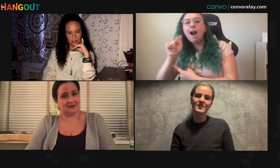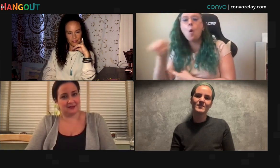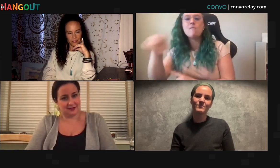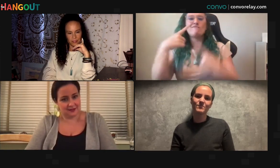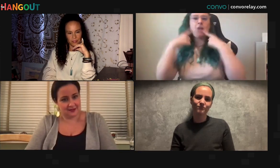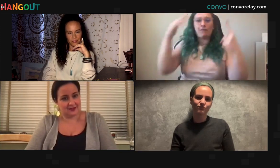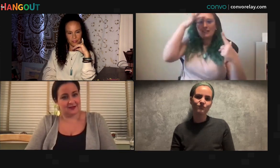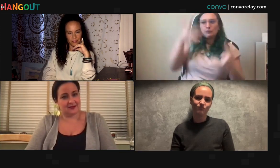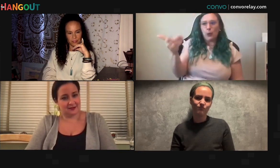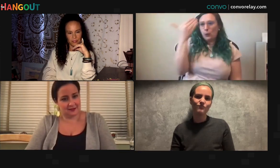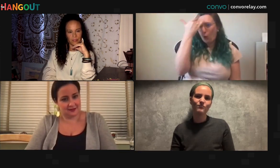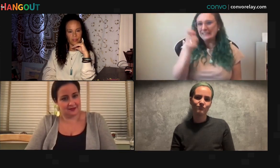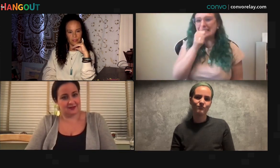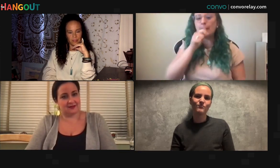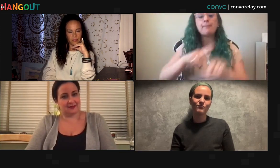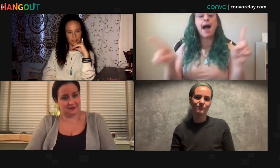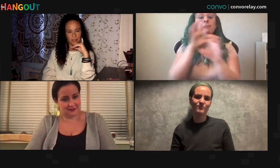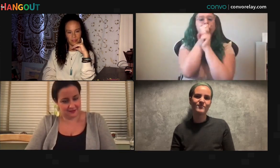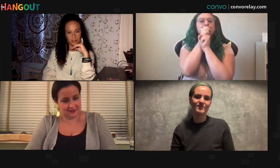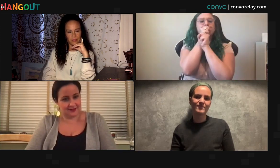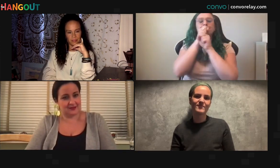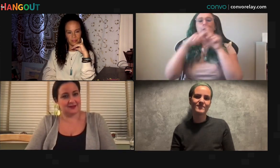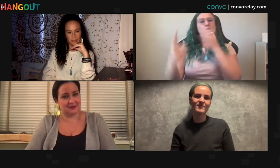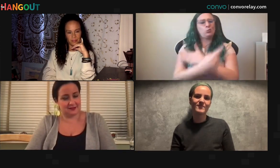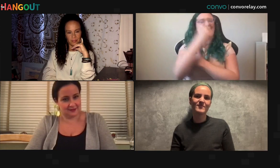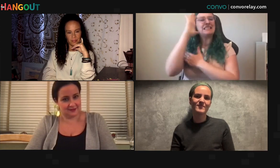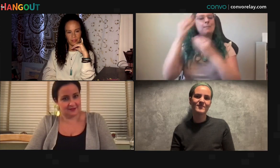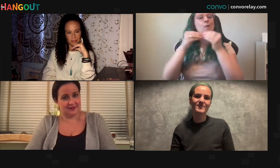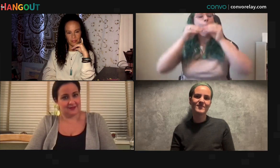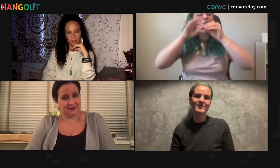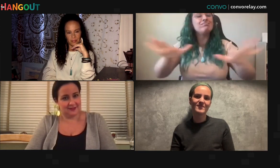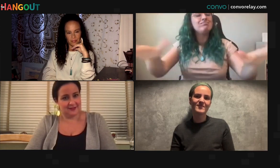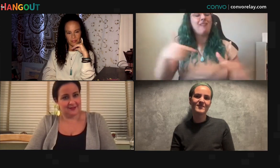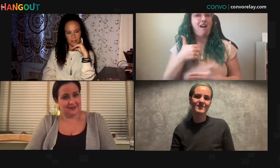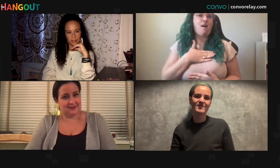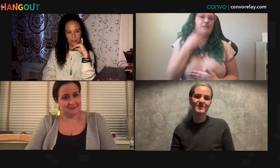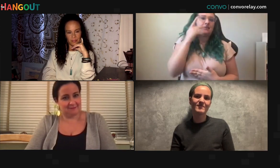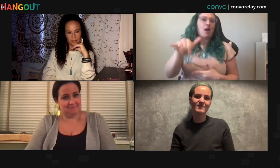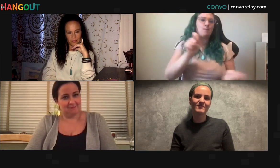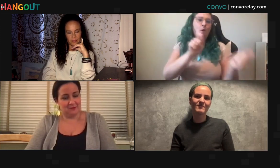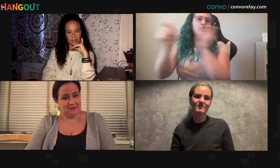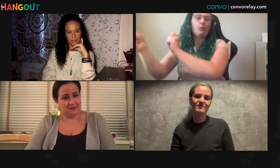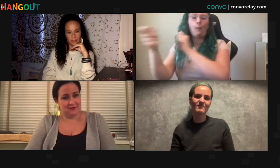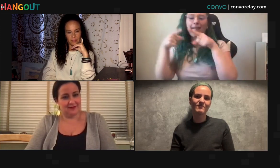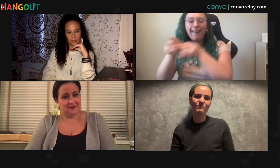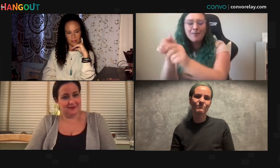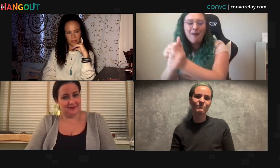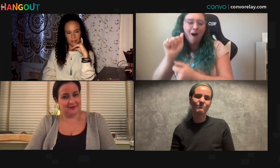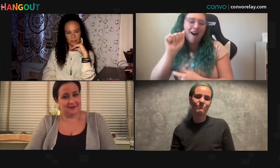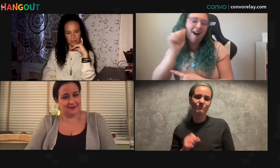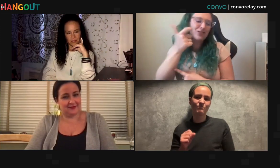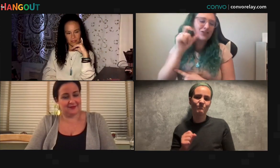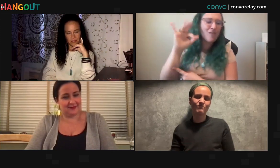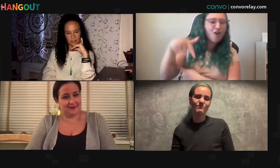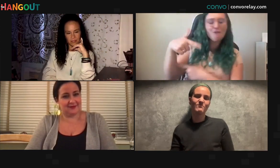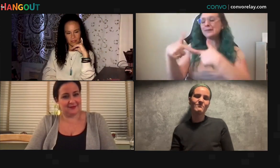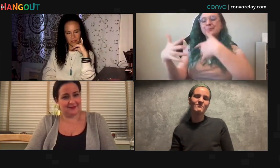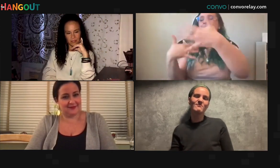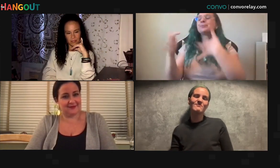philosophers, Einstein, Plato. The philosophers knew the secret. And now, and they held on to